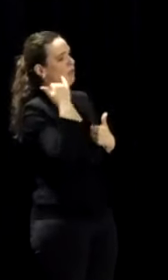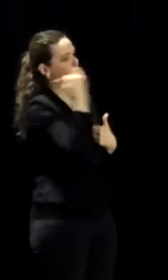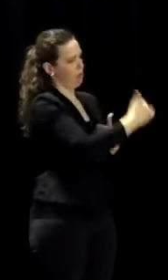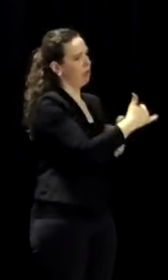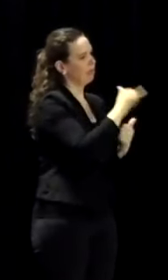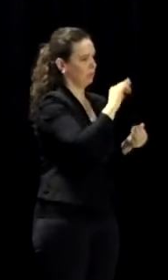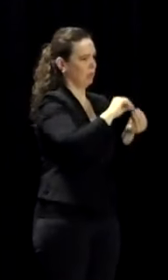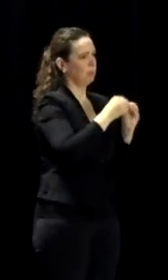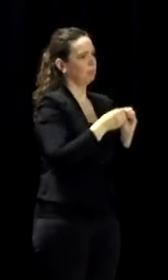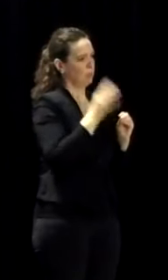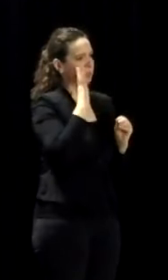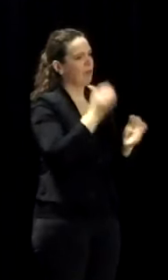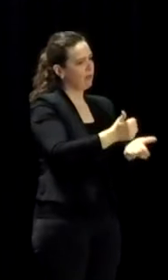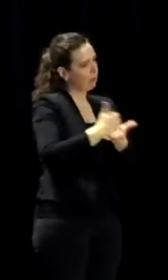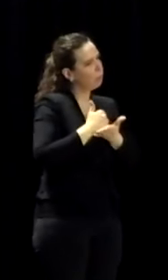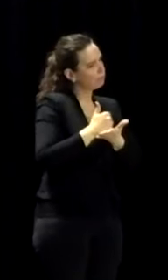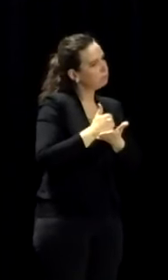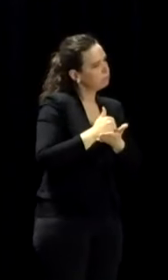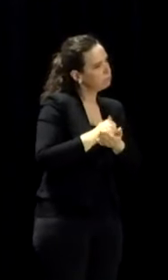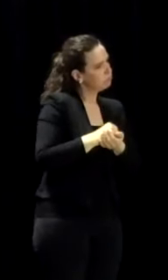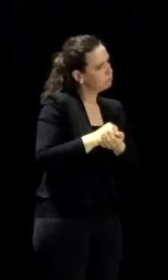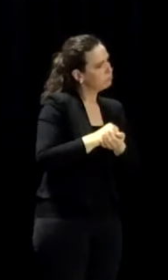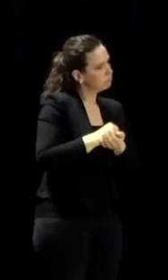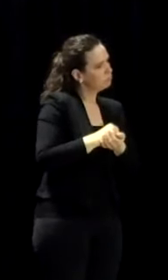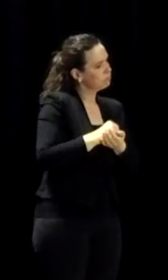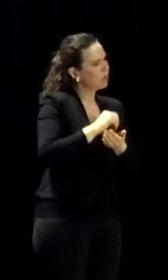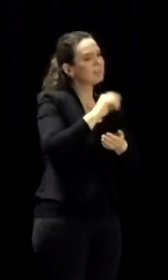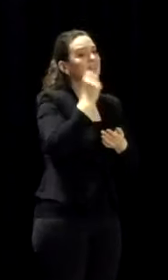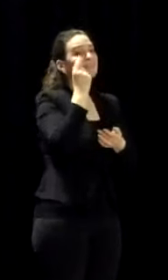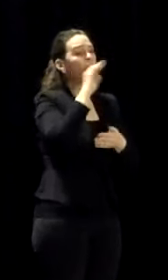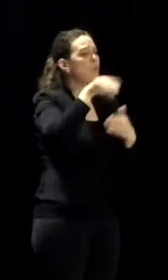trying to help all of our vulnerable.